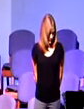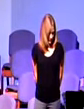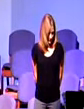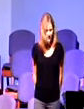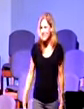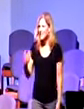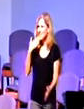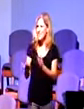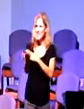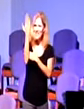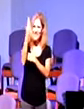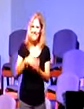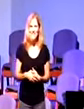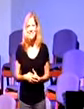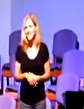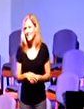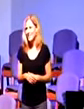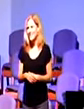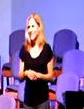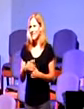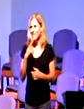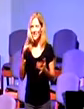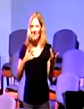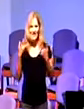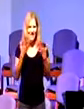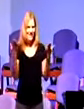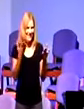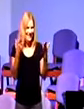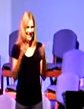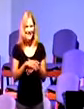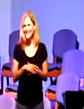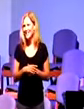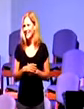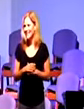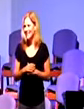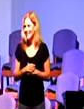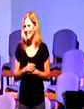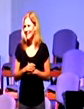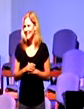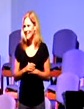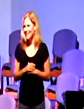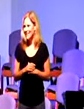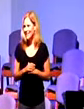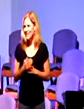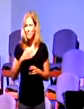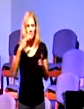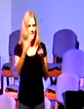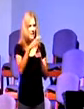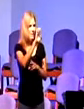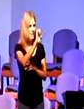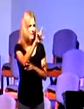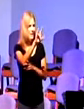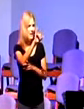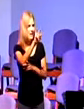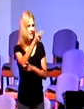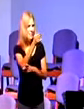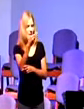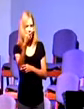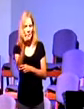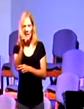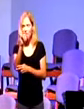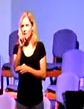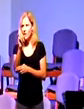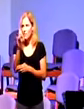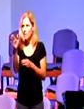Good morning. Can you tell I'm excited to be here? Yeah. My name is Elizabeth Henry, and I'm a